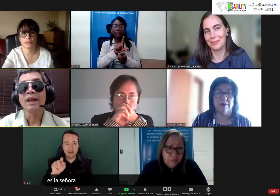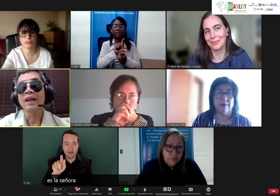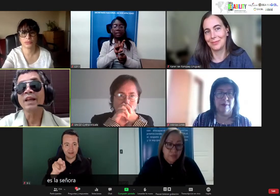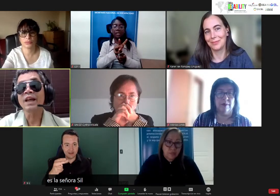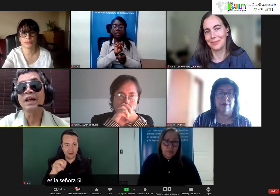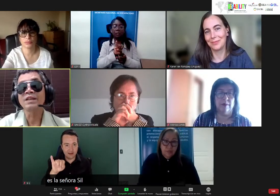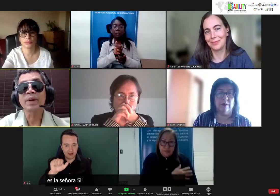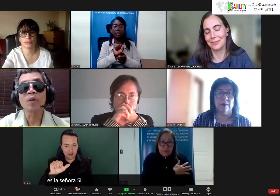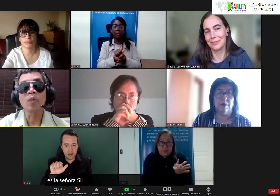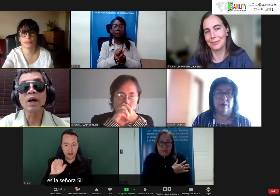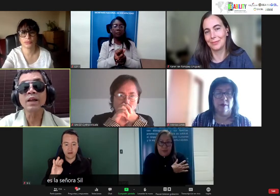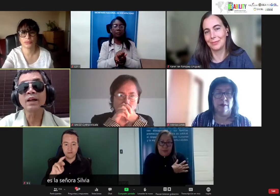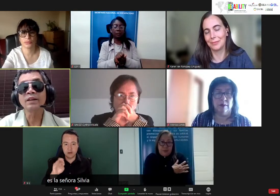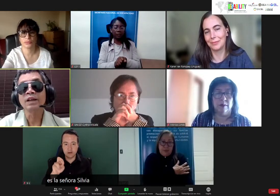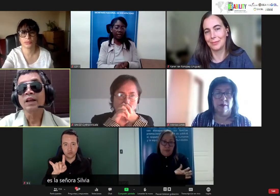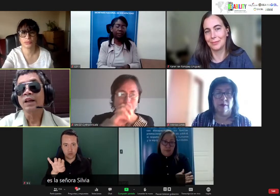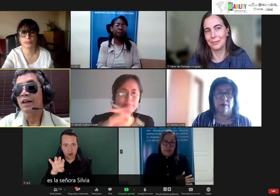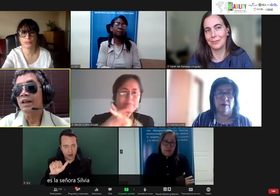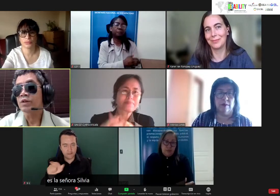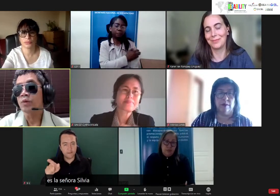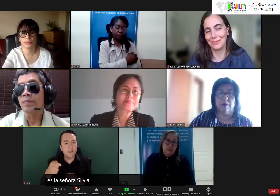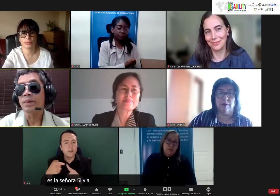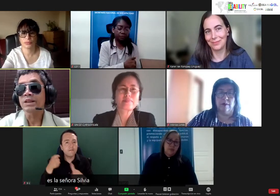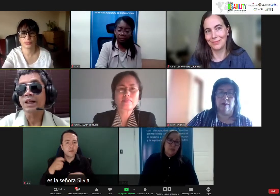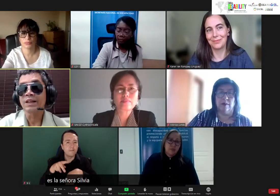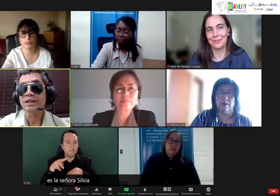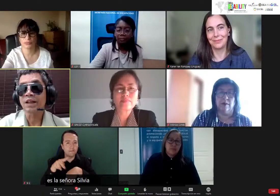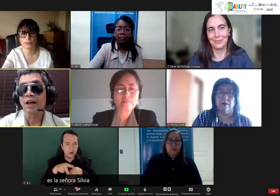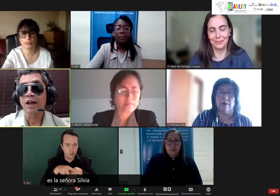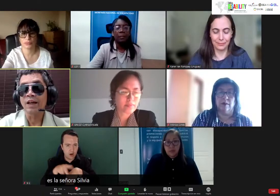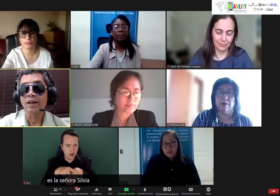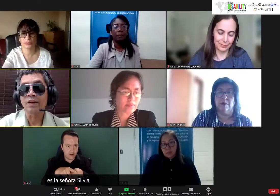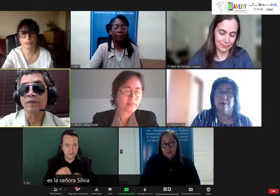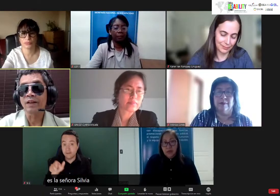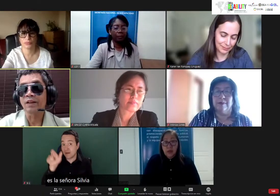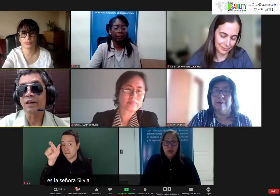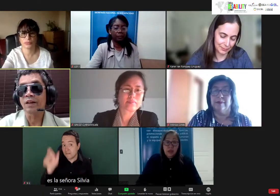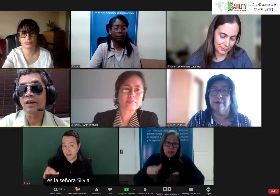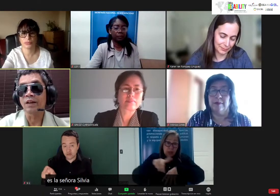mr silvia she comes from paraguay